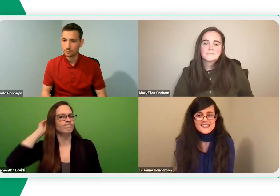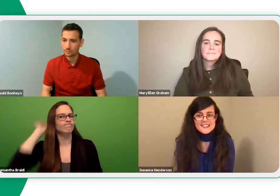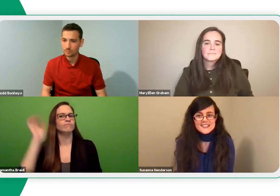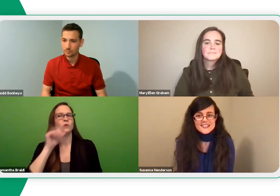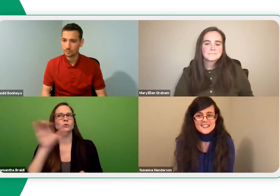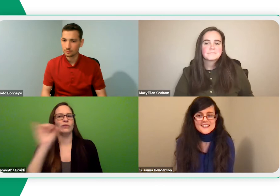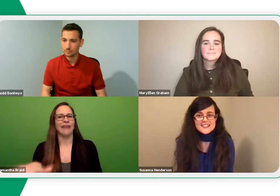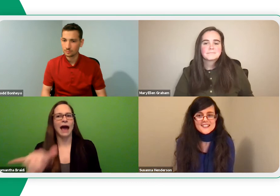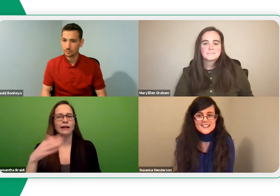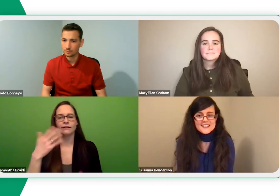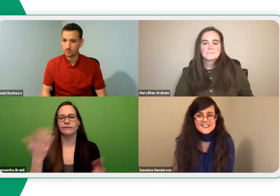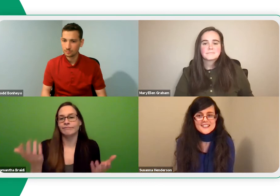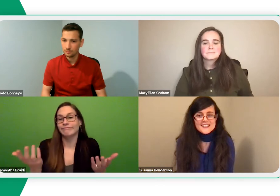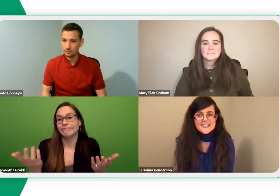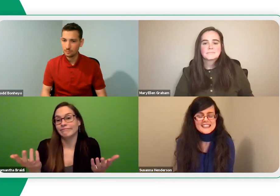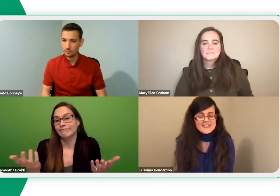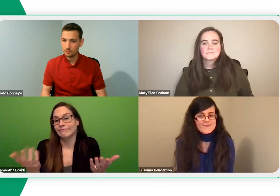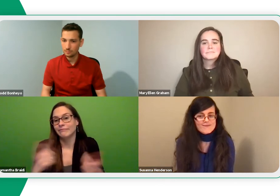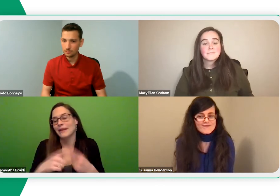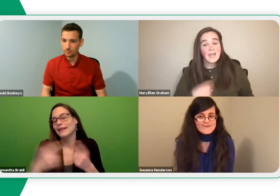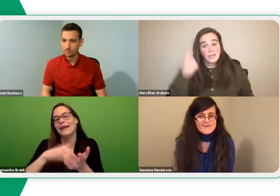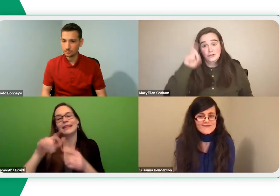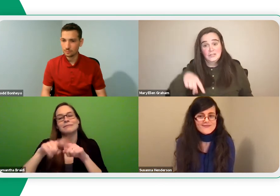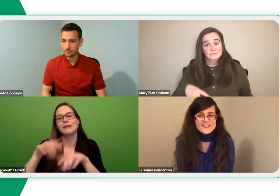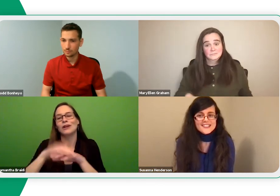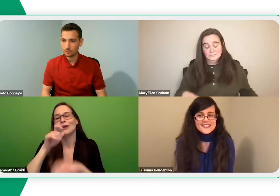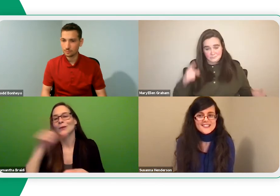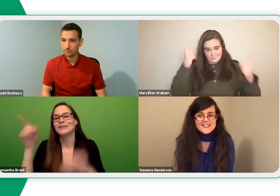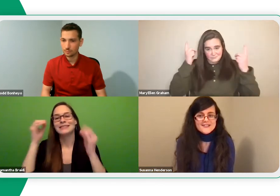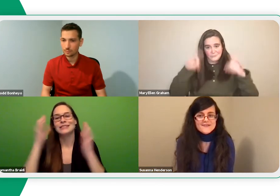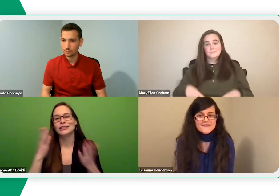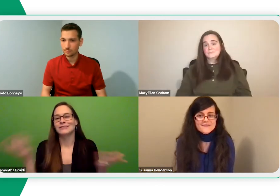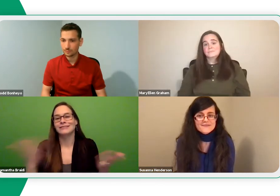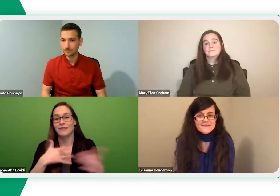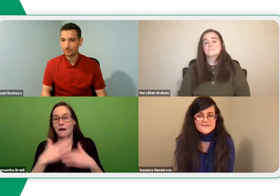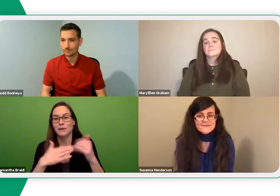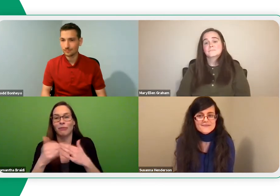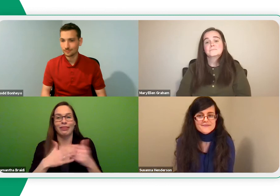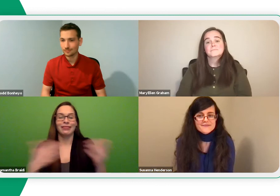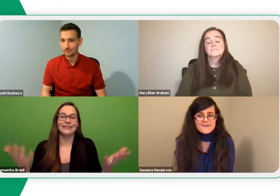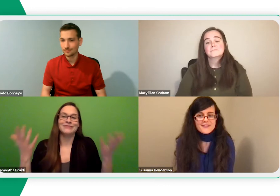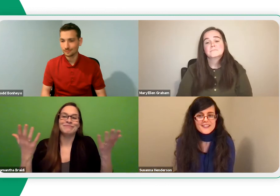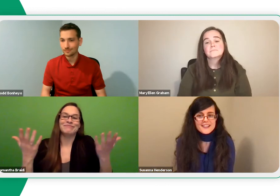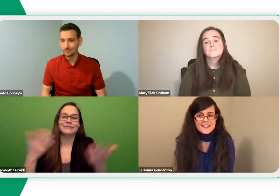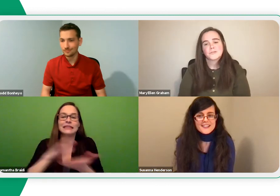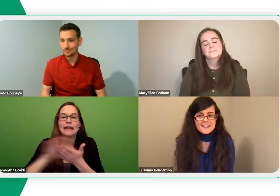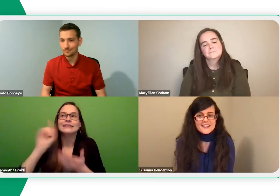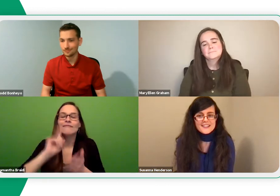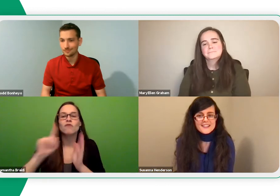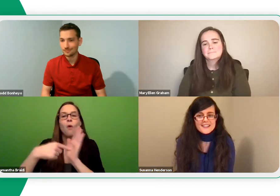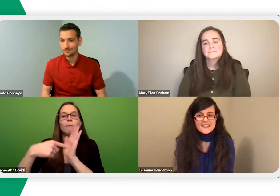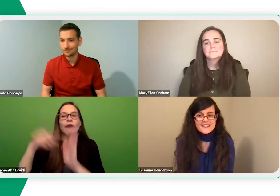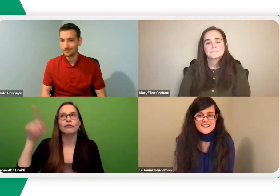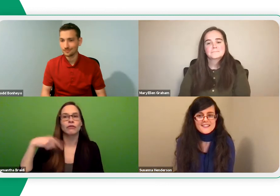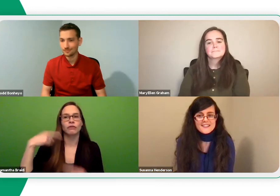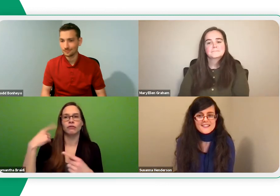empathy component. This is Samantha. Right. When they say, oh, wow, you messed up there. Okay, let me tuck that away so I won't do that.